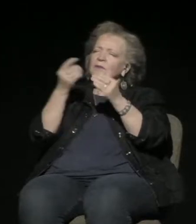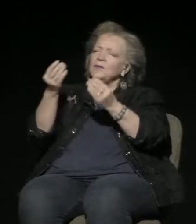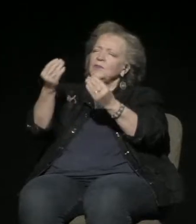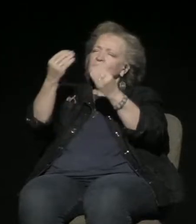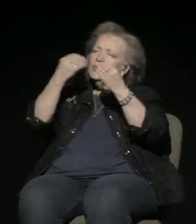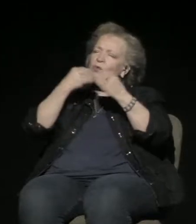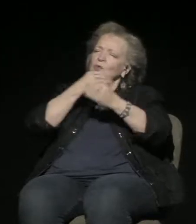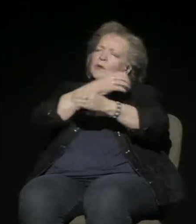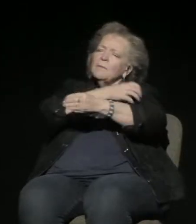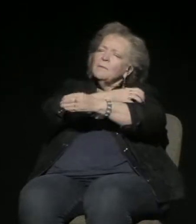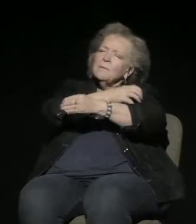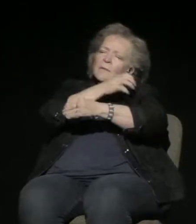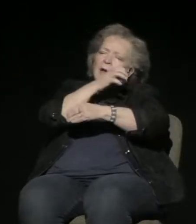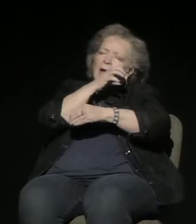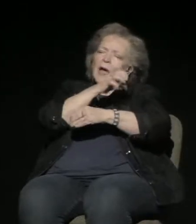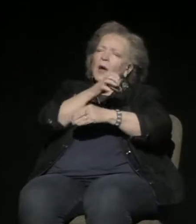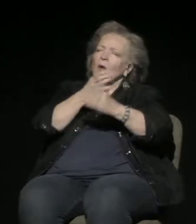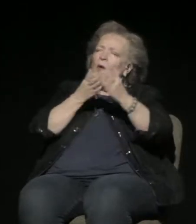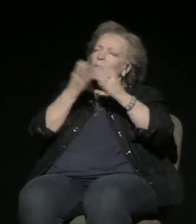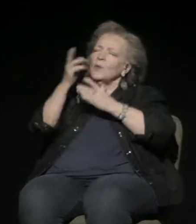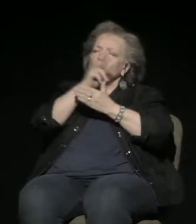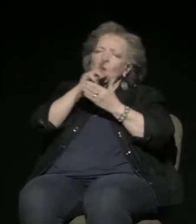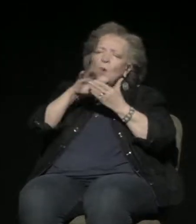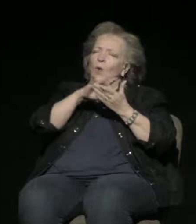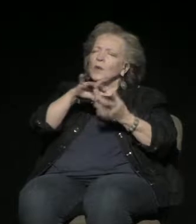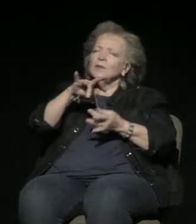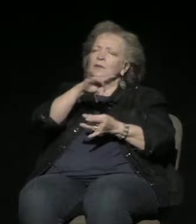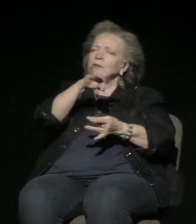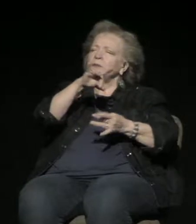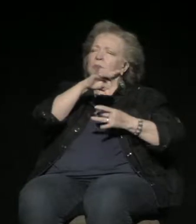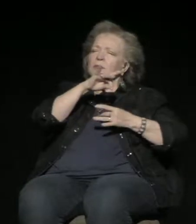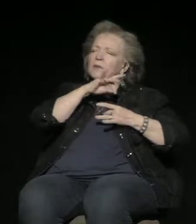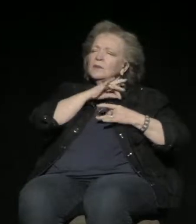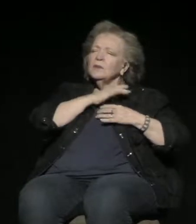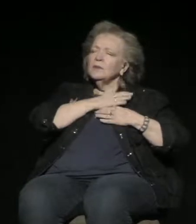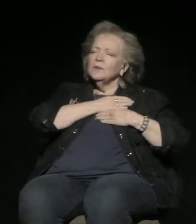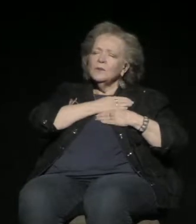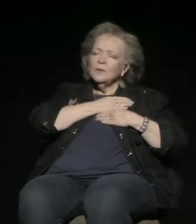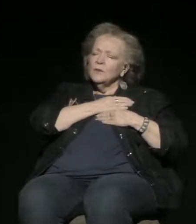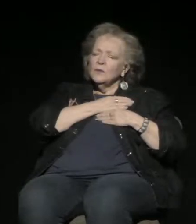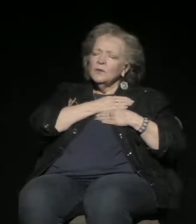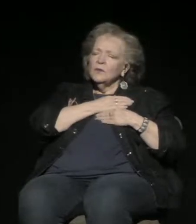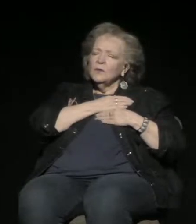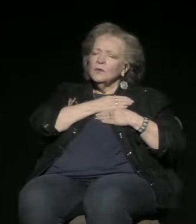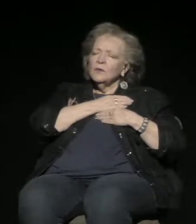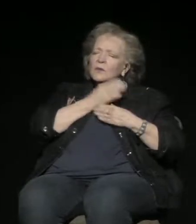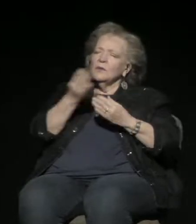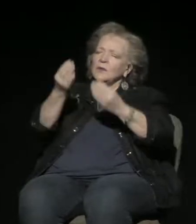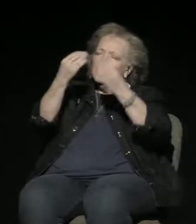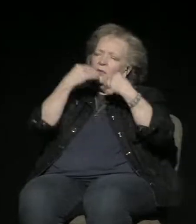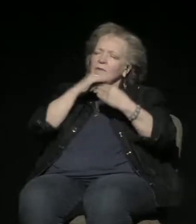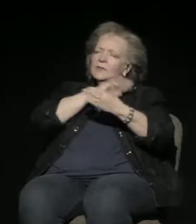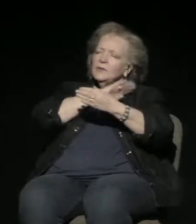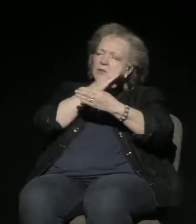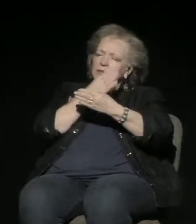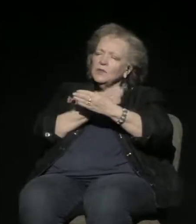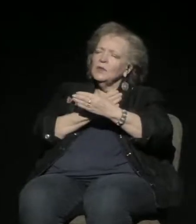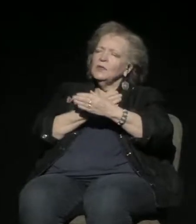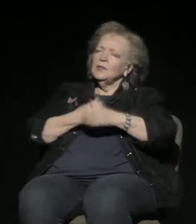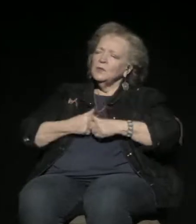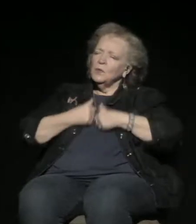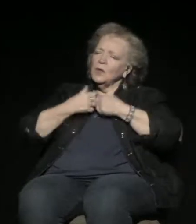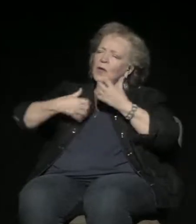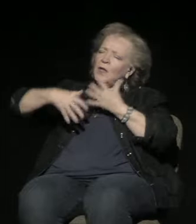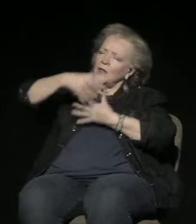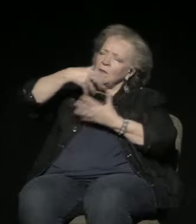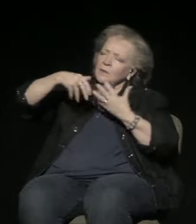us through the Holy Spirit and rooting us in your love. May we be strengthened and encouraged today as you dwell